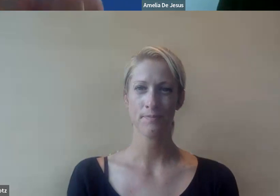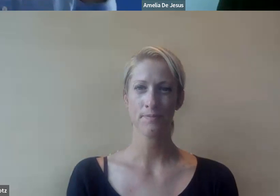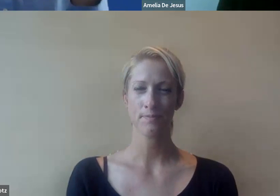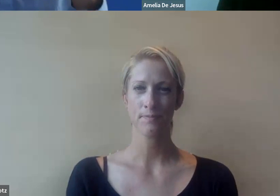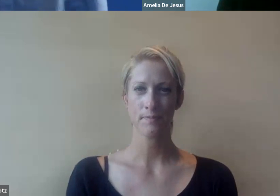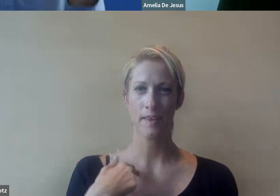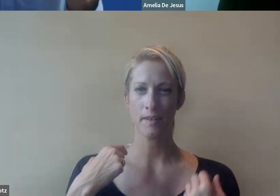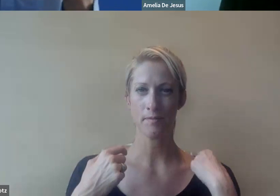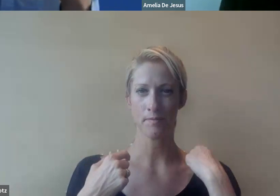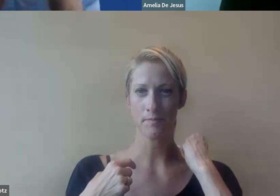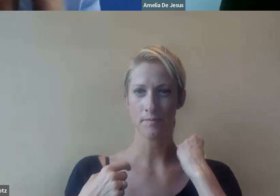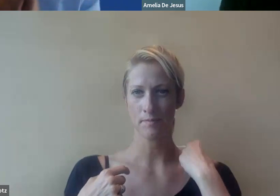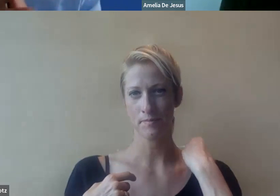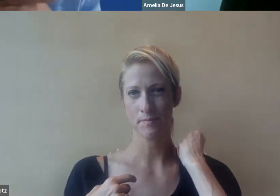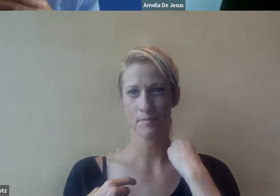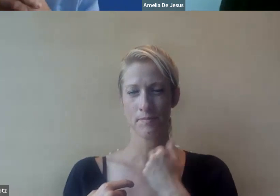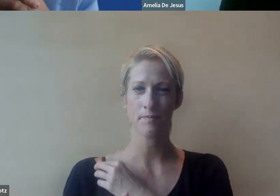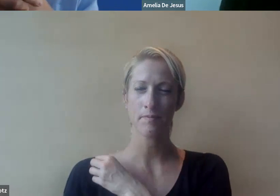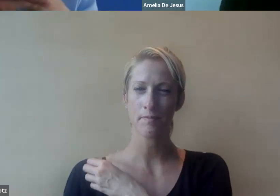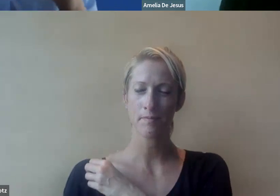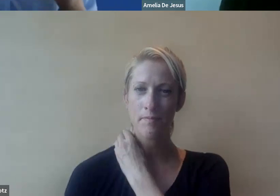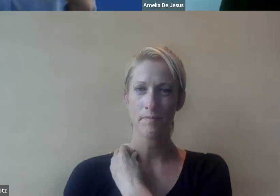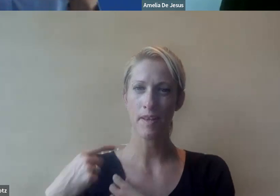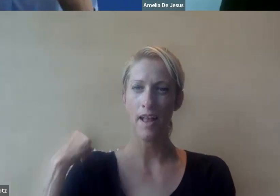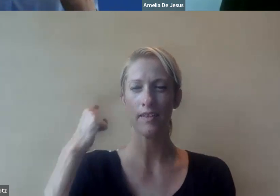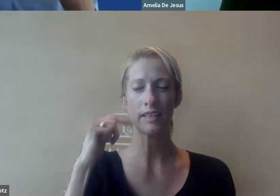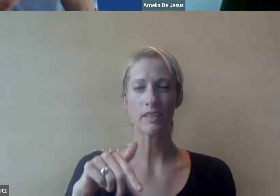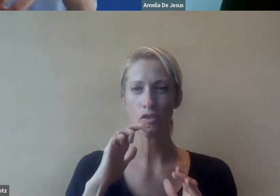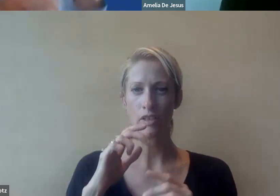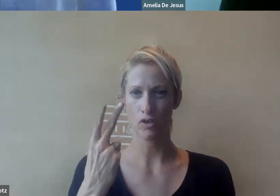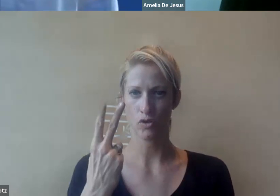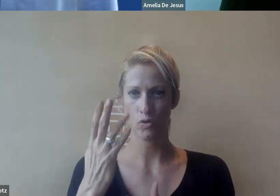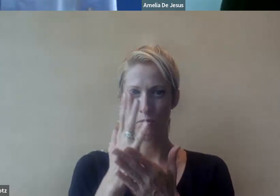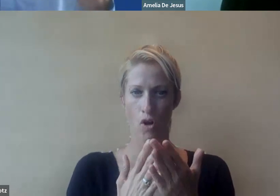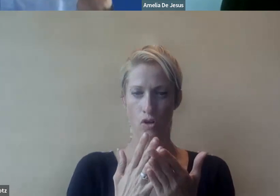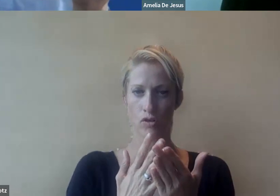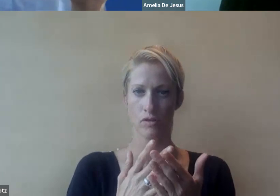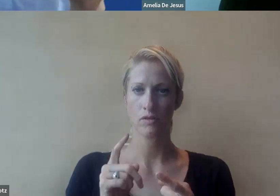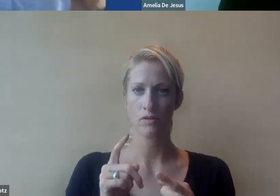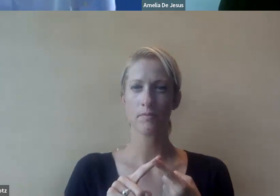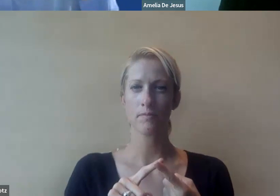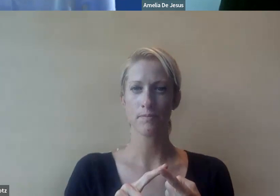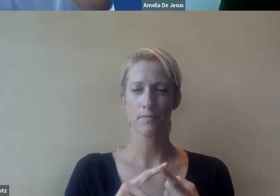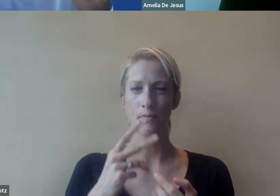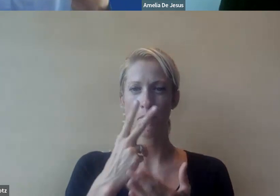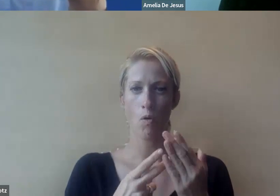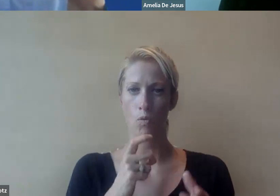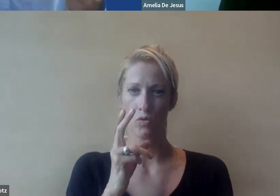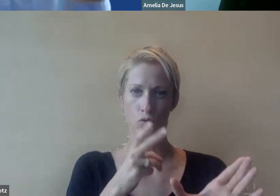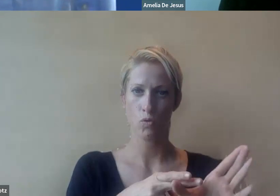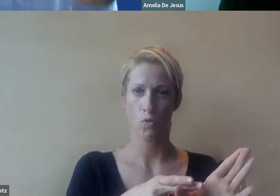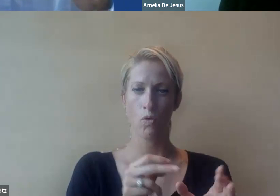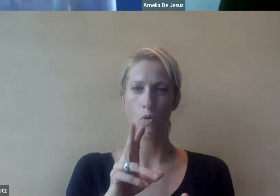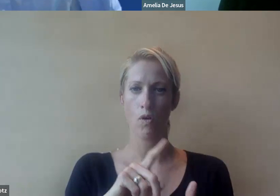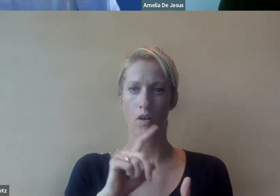really great to remind ourselves that this conversation, there's two sides of the workforce, right? It's those that join and we want to be able